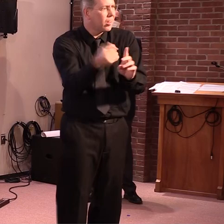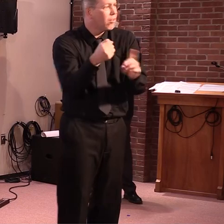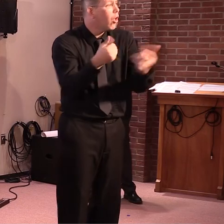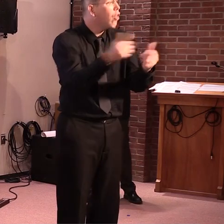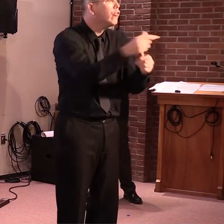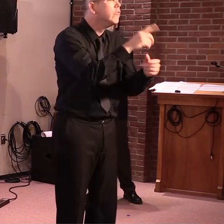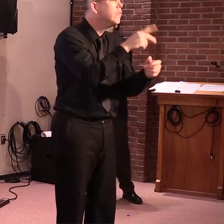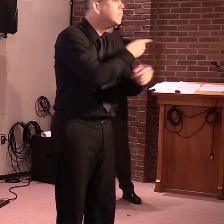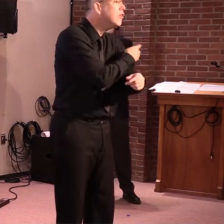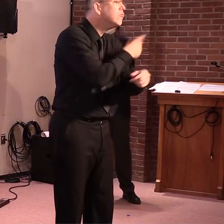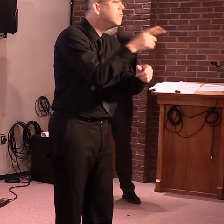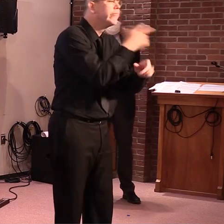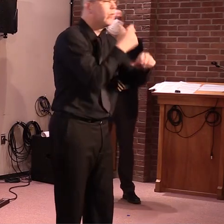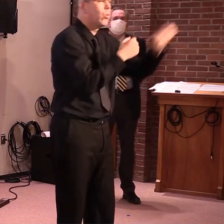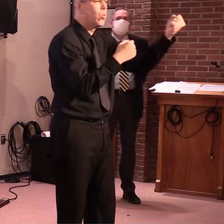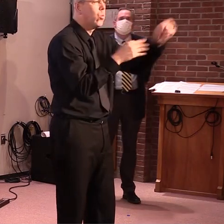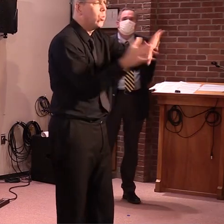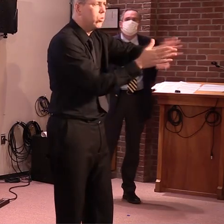in terms